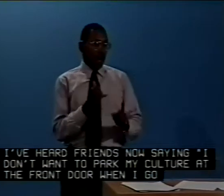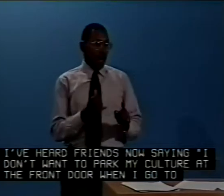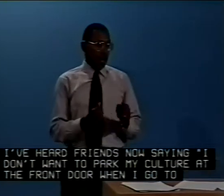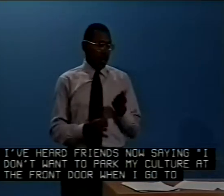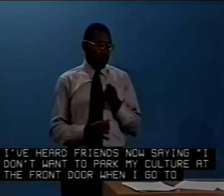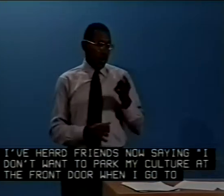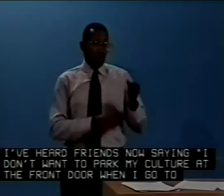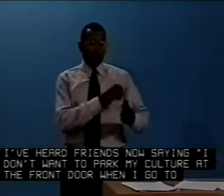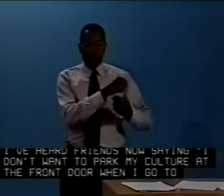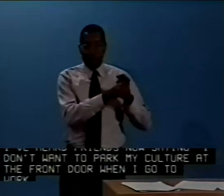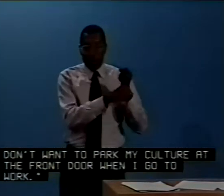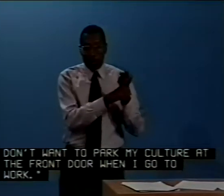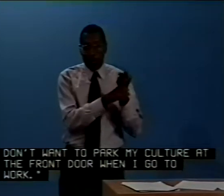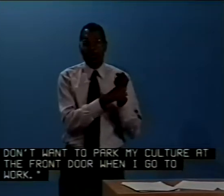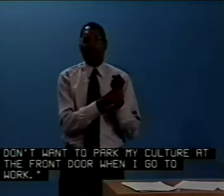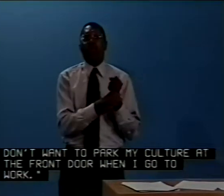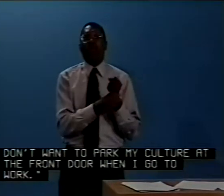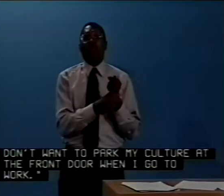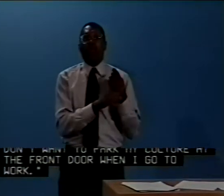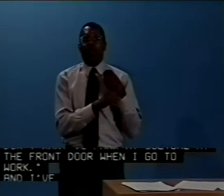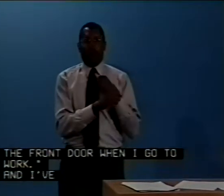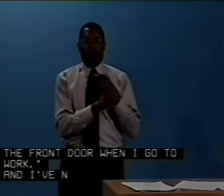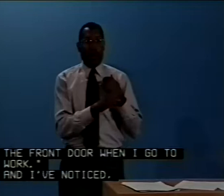noticed, over the last several years,